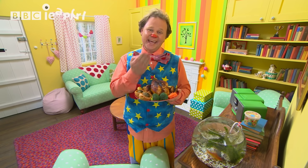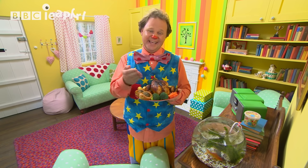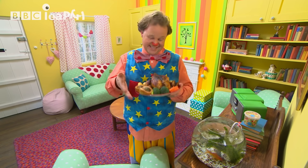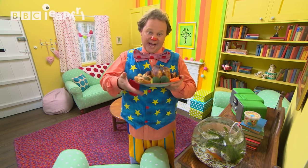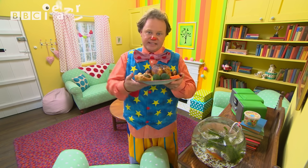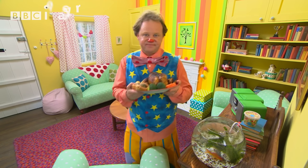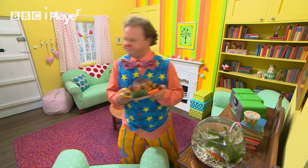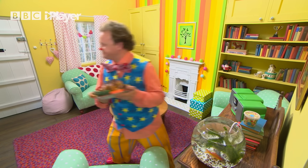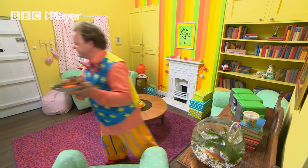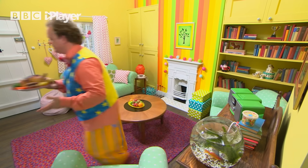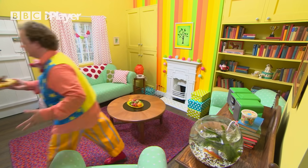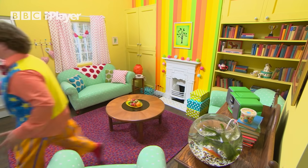please.